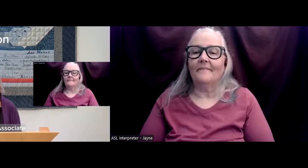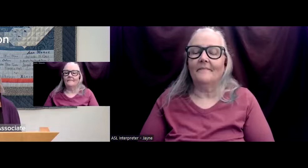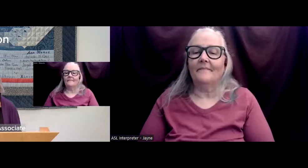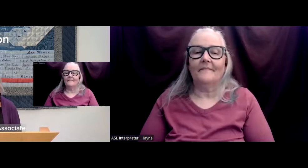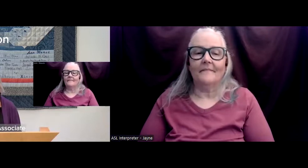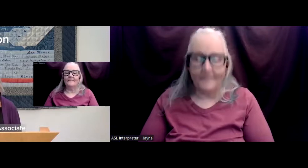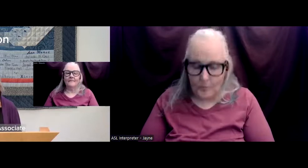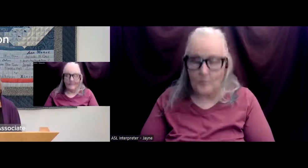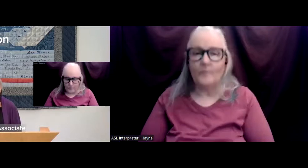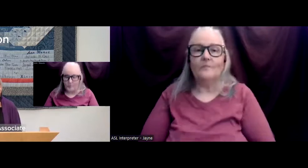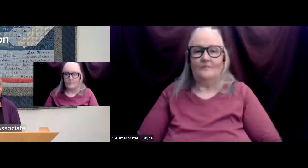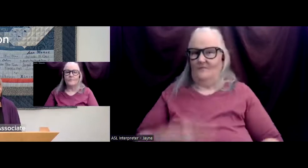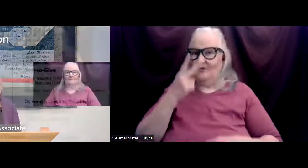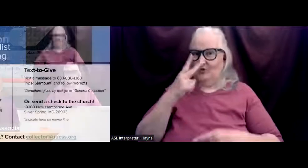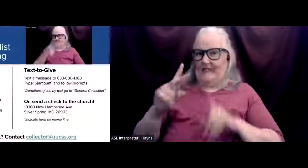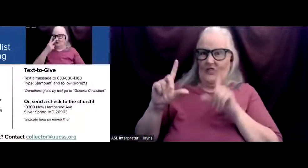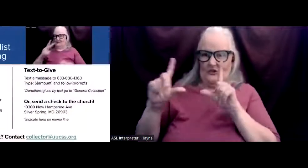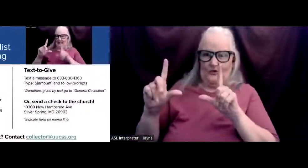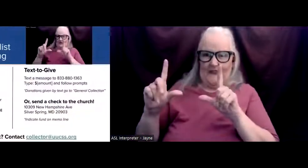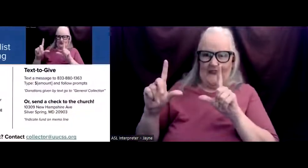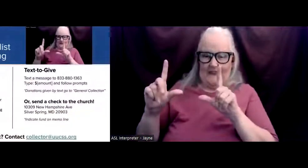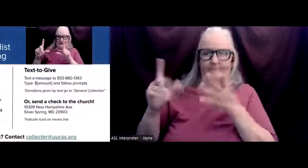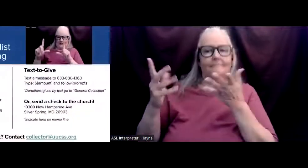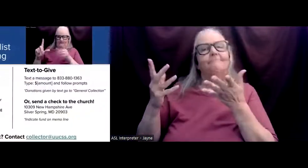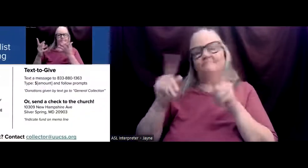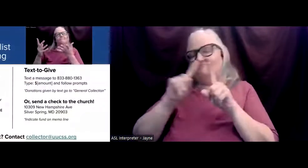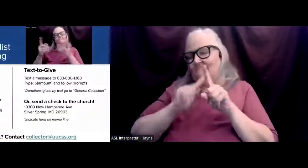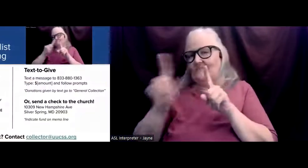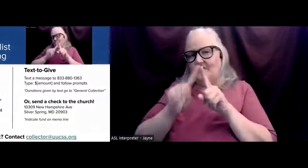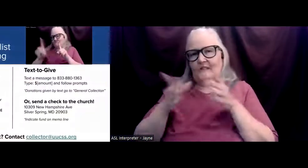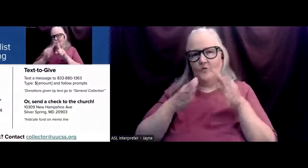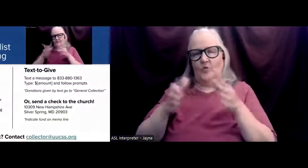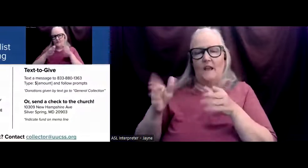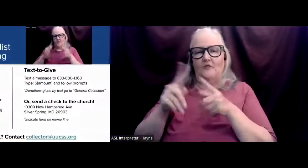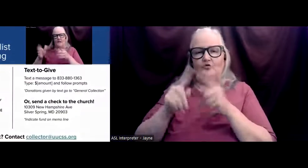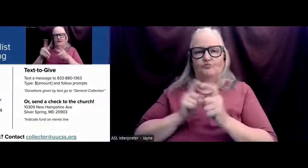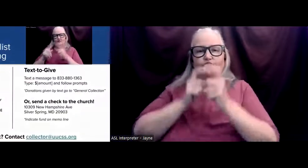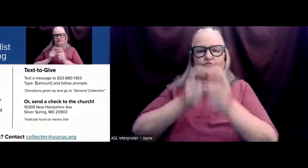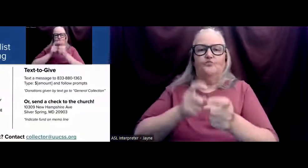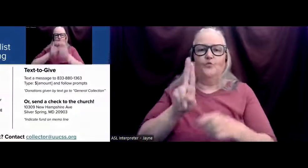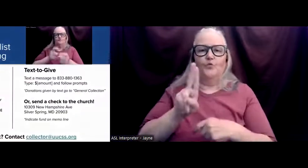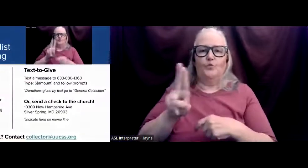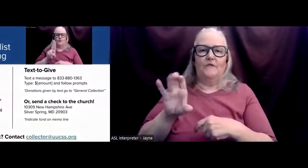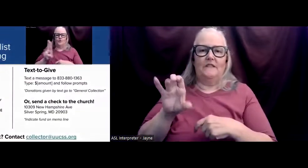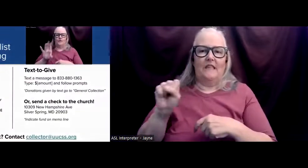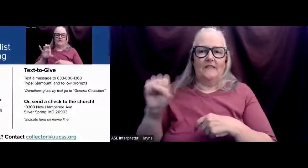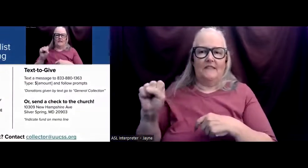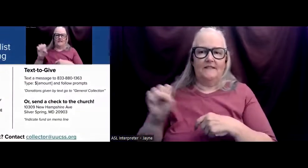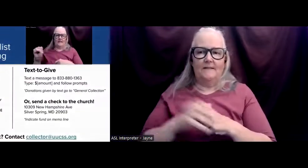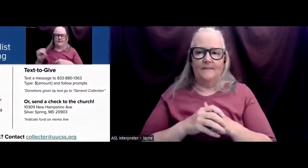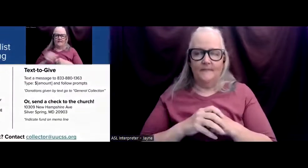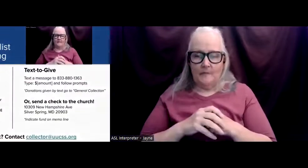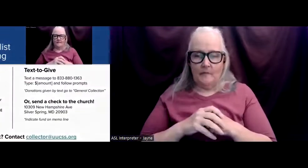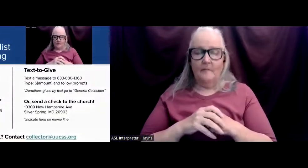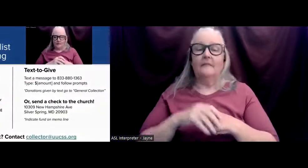As you can see on the screen, there are many ways to give your gift to UUCSS. If you're here